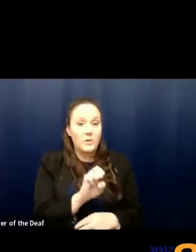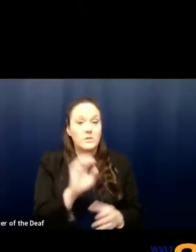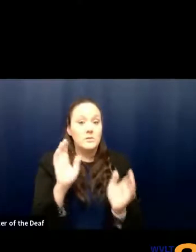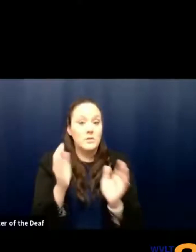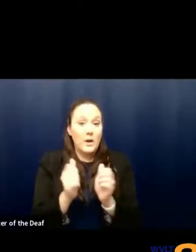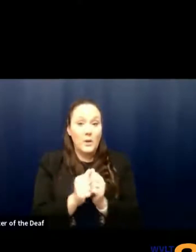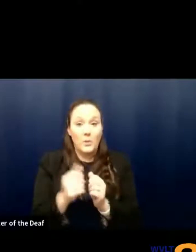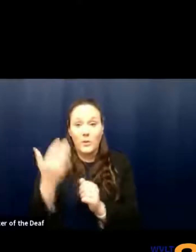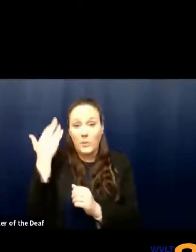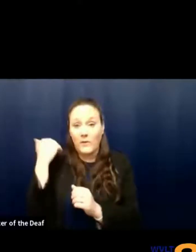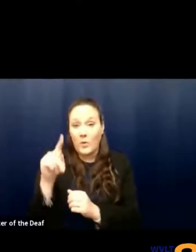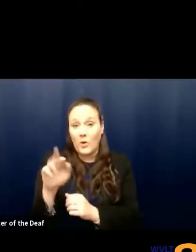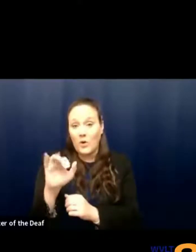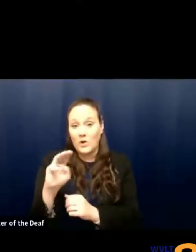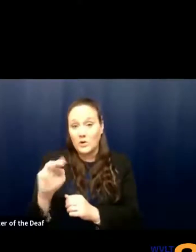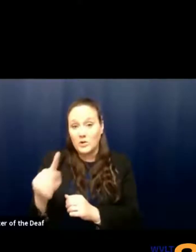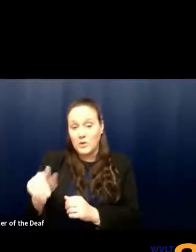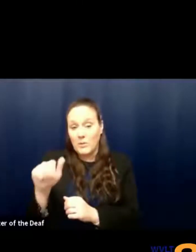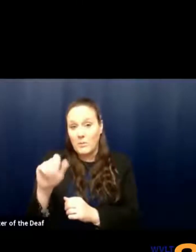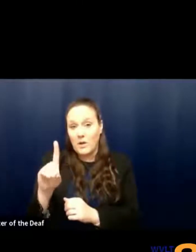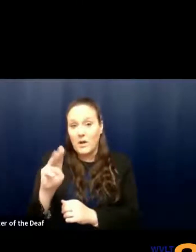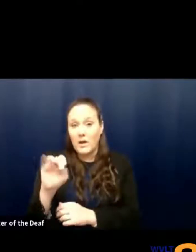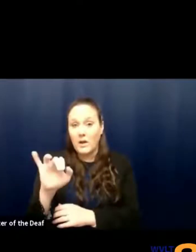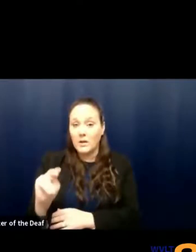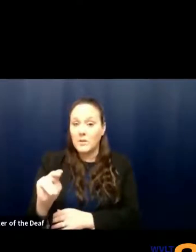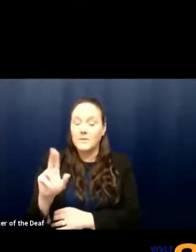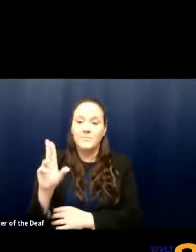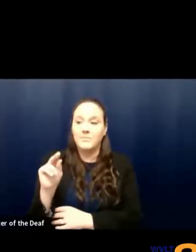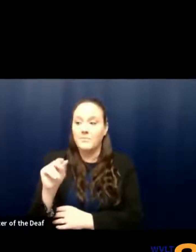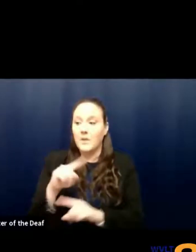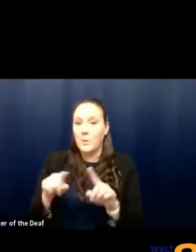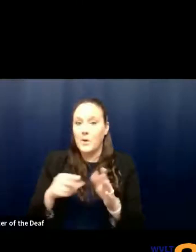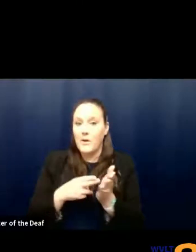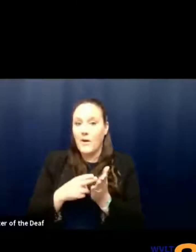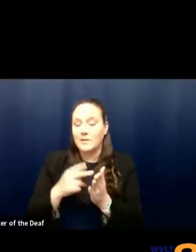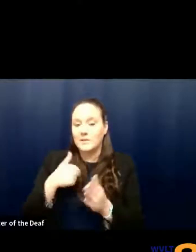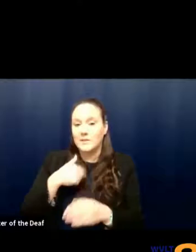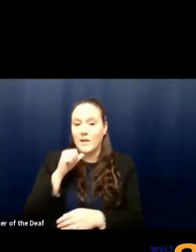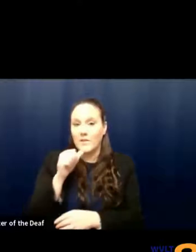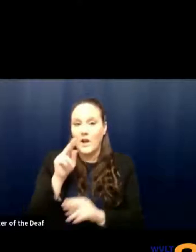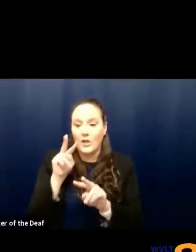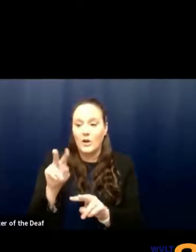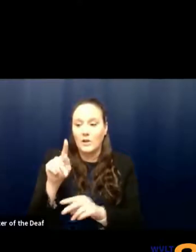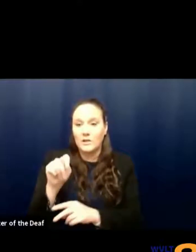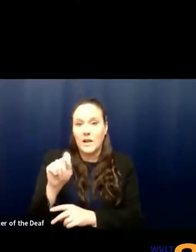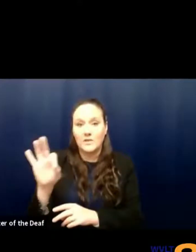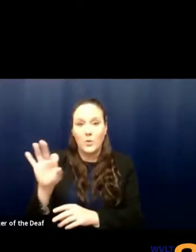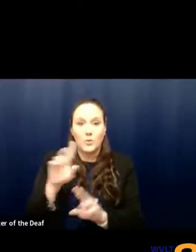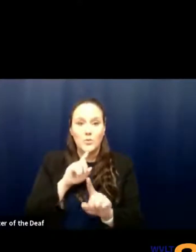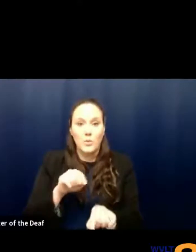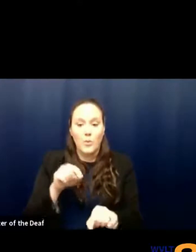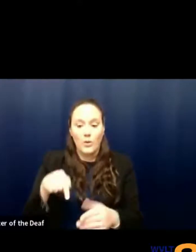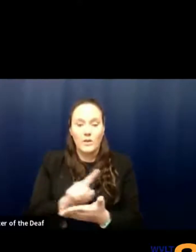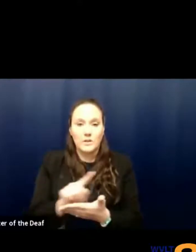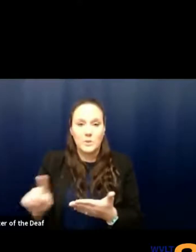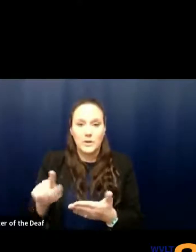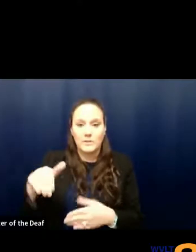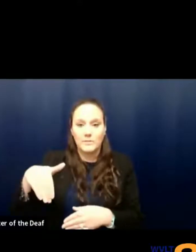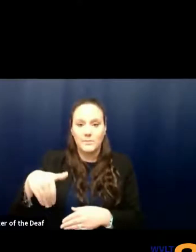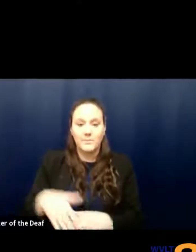administrations? I have not, but I'll be honest, I haven't looked at the task force report that came out this week. I haven't been able to read it